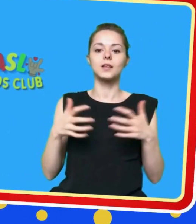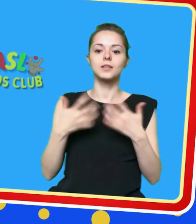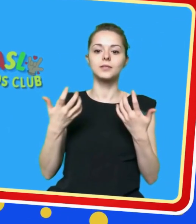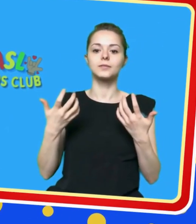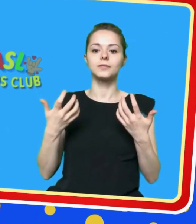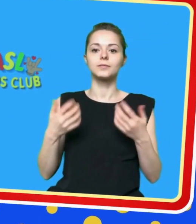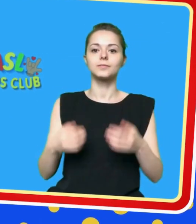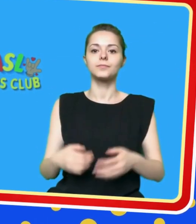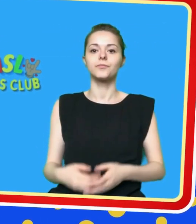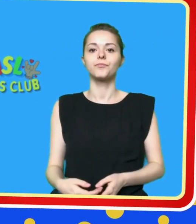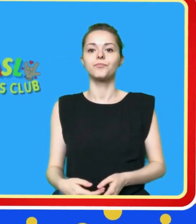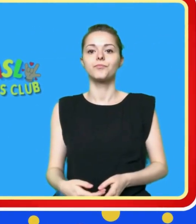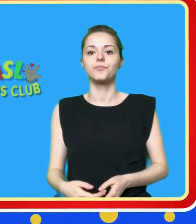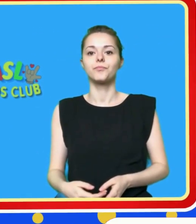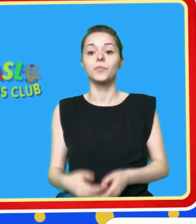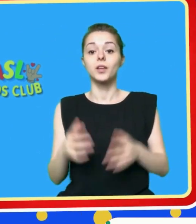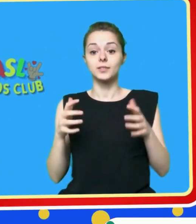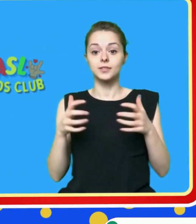Can you guess this food sign?